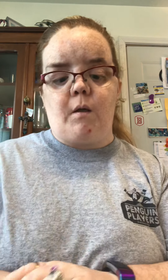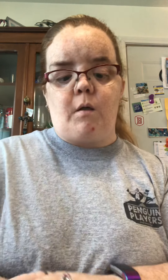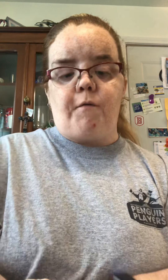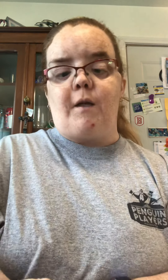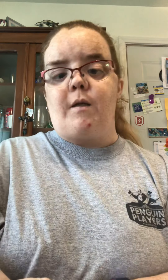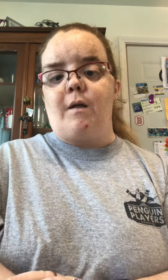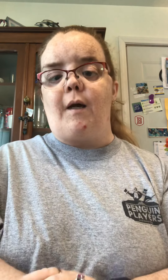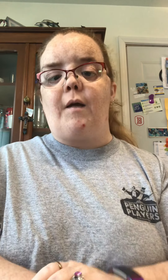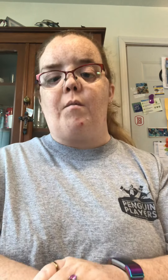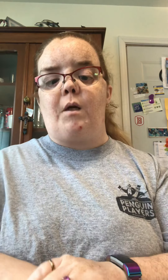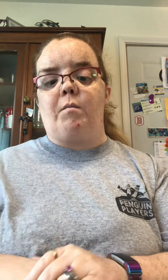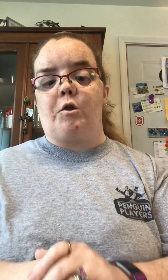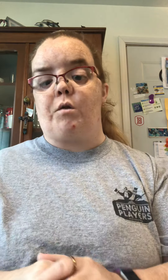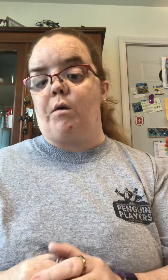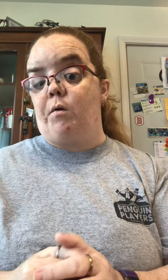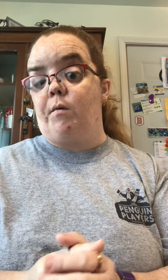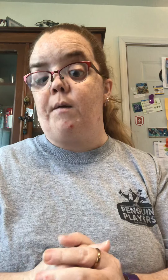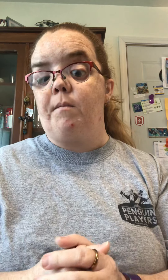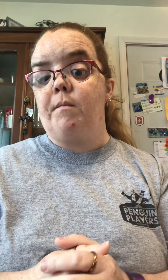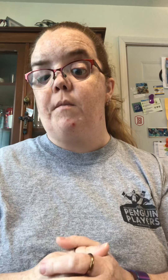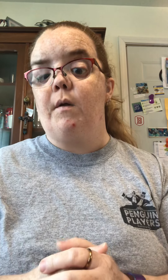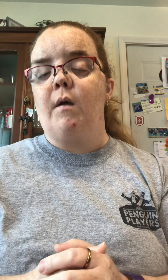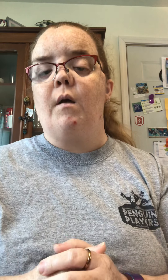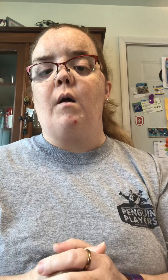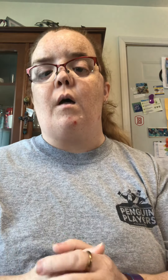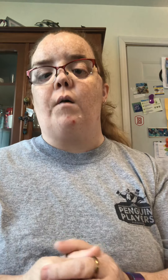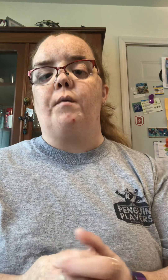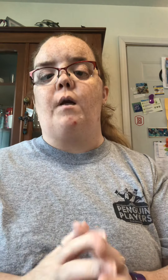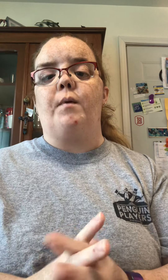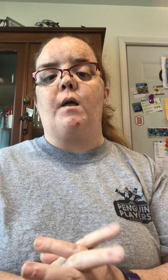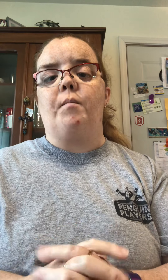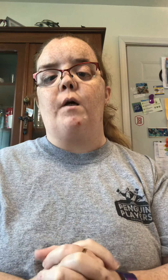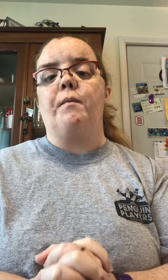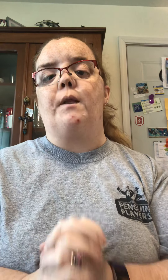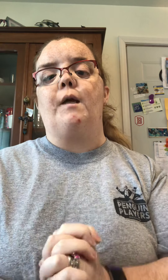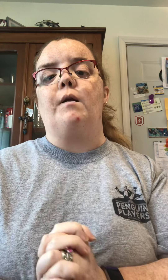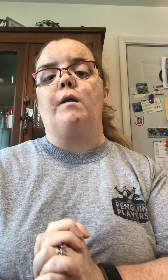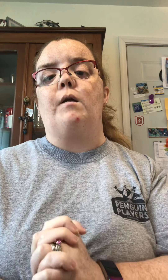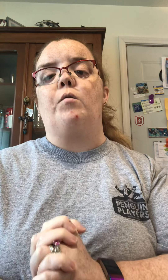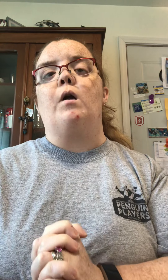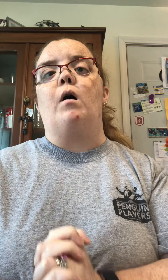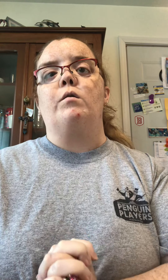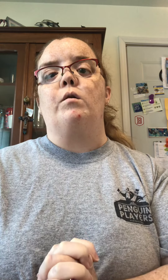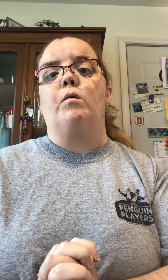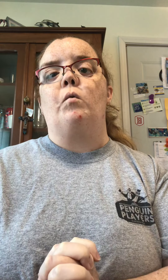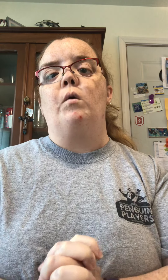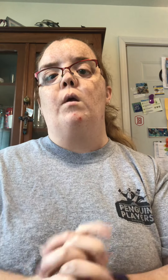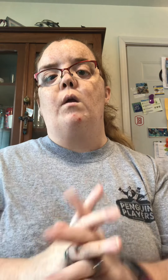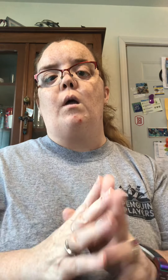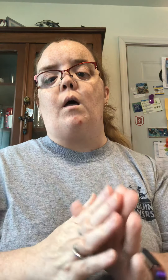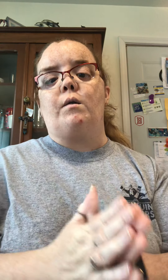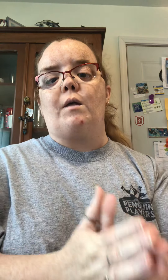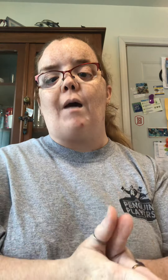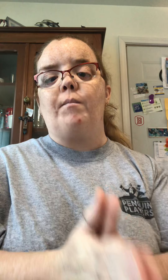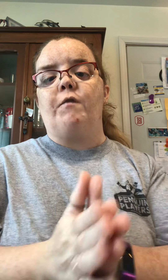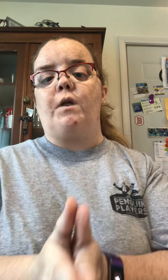if I did, I'd make a much slower one for you to pick up on. But like I said, you can also stop the video